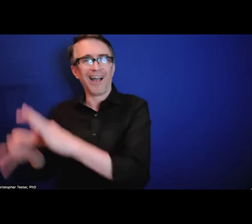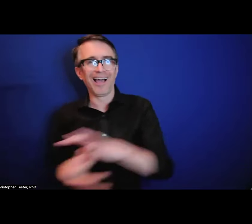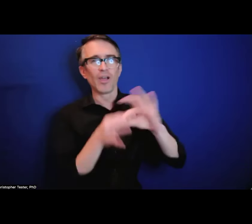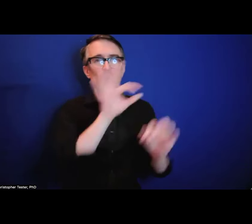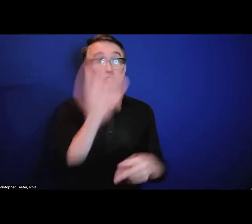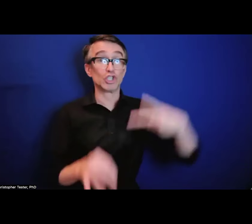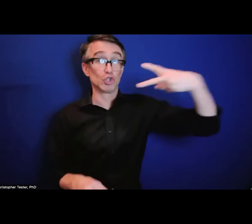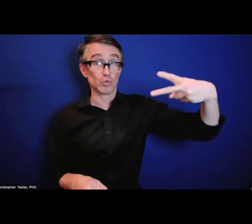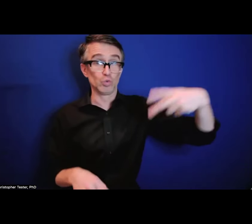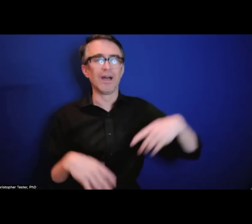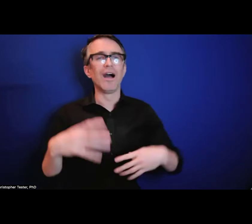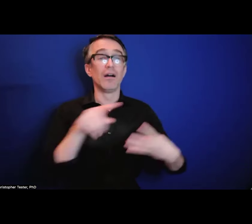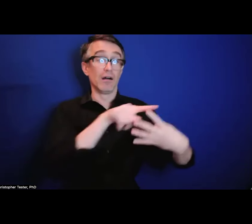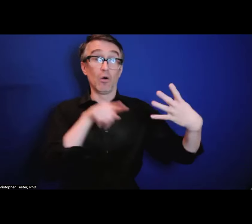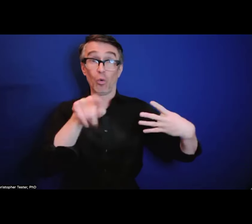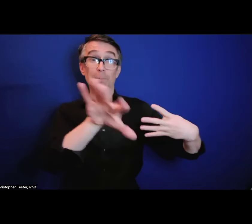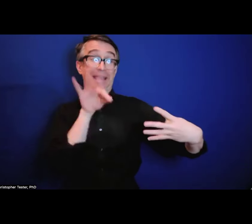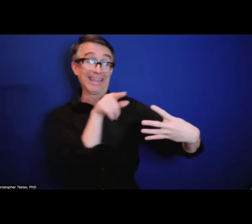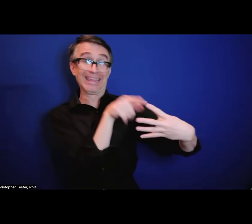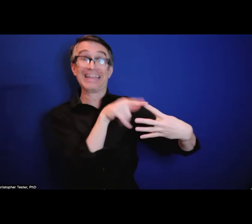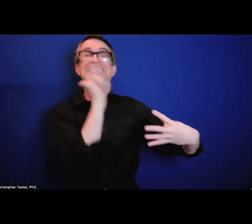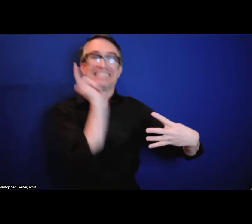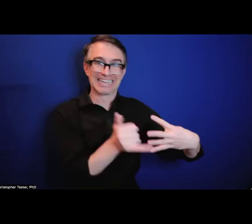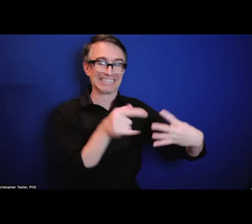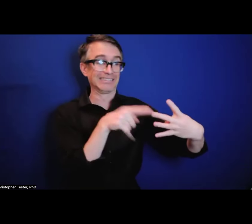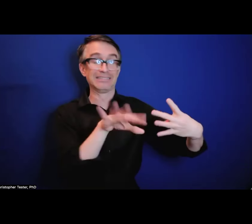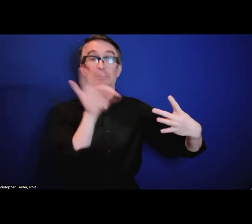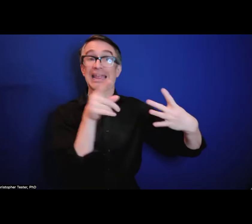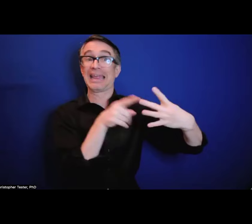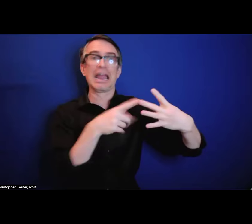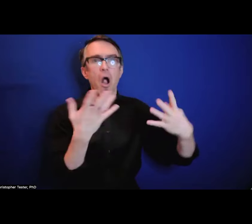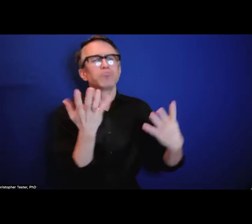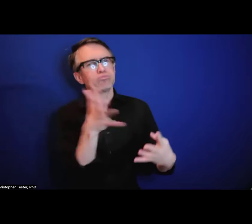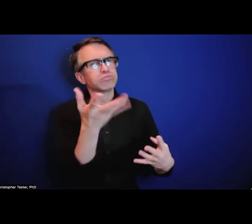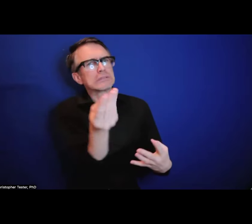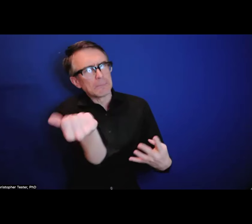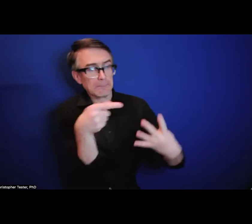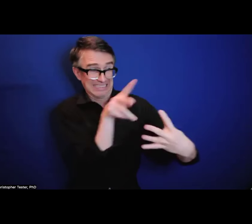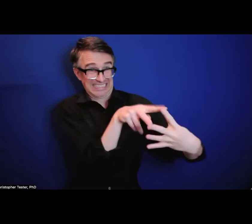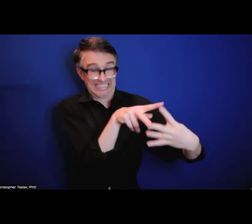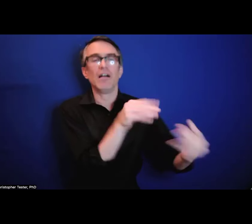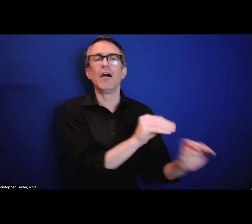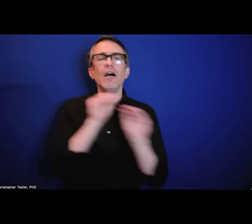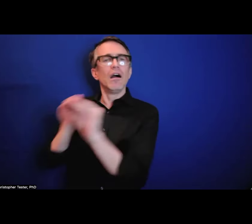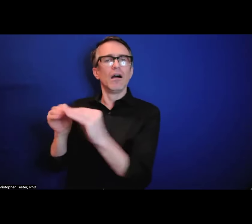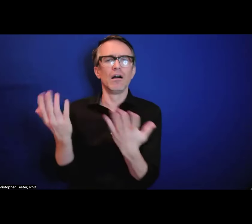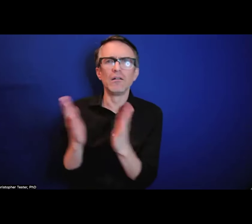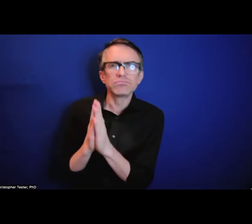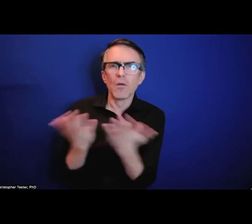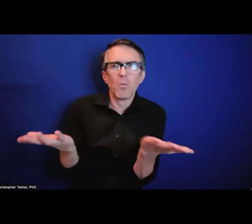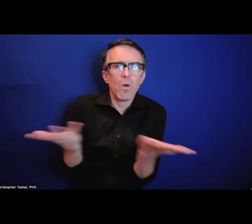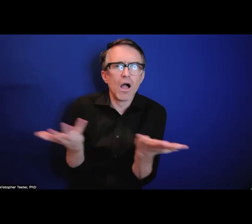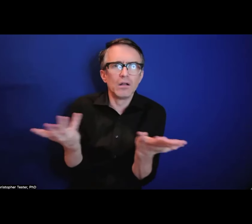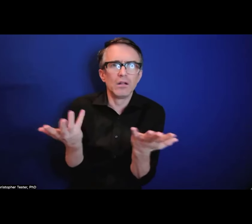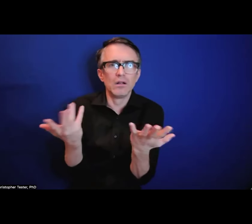are included for persons with disabilities and what is excluded?